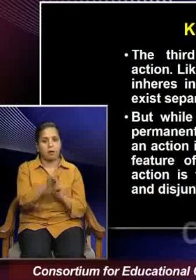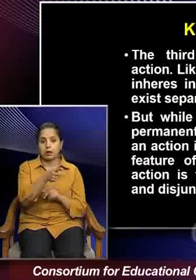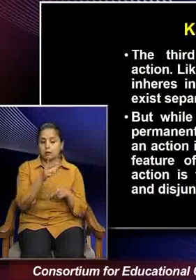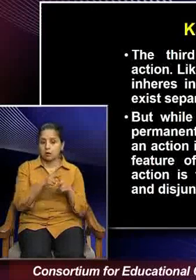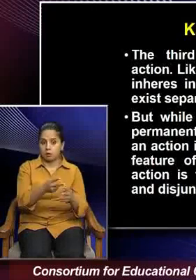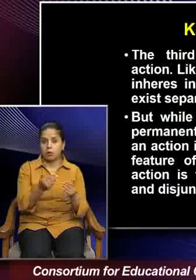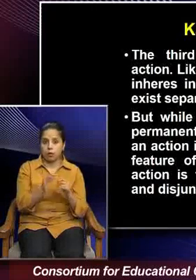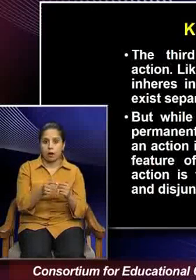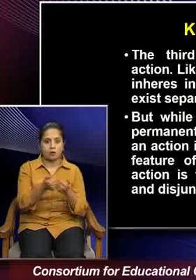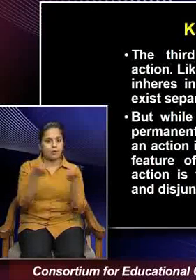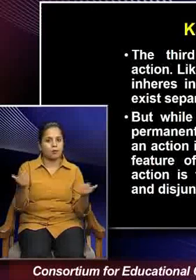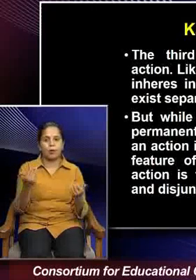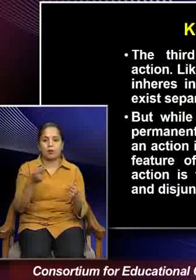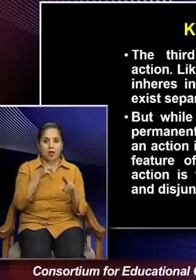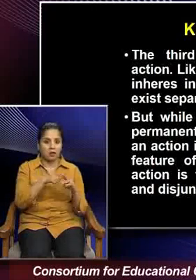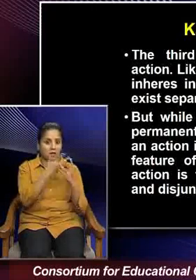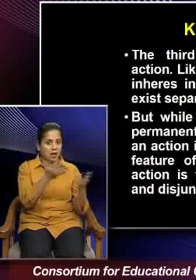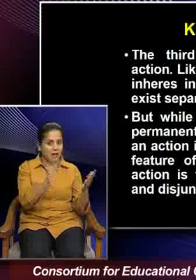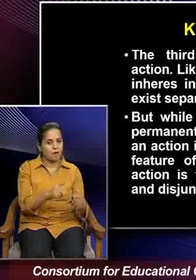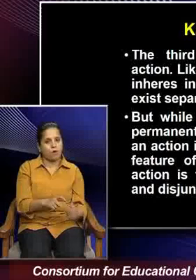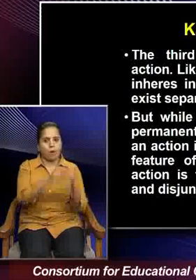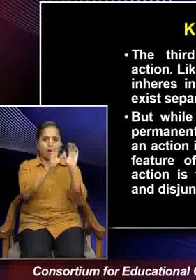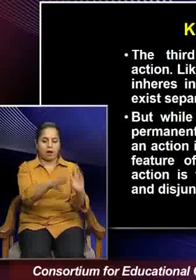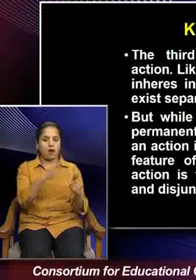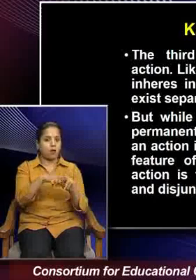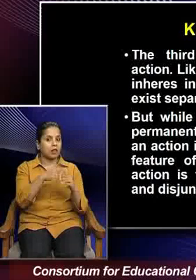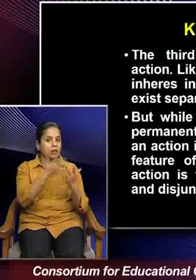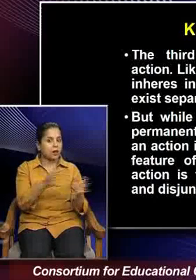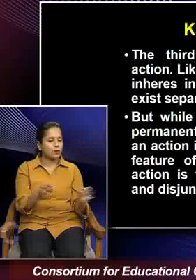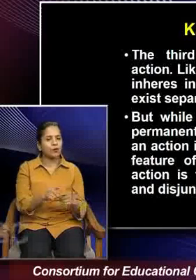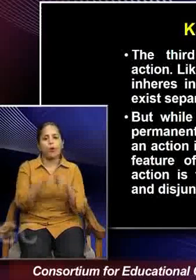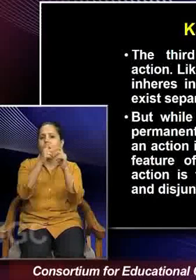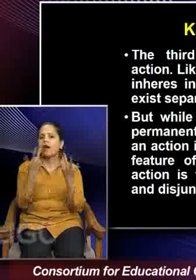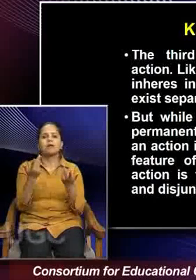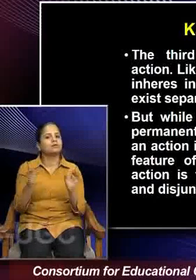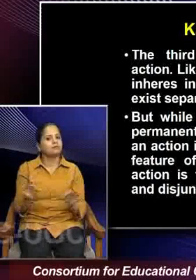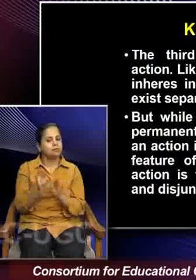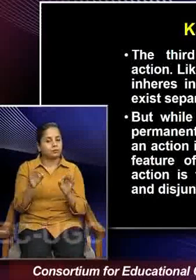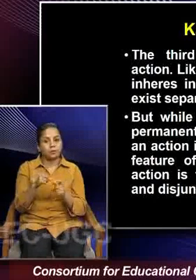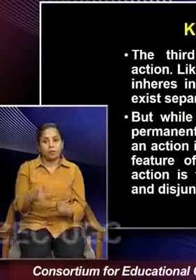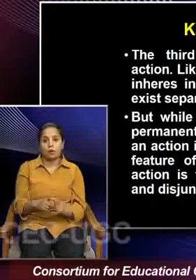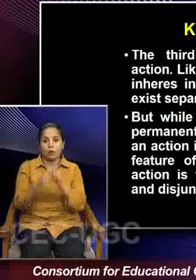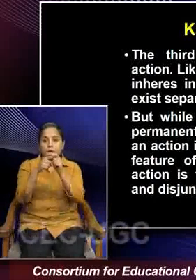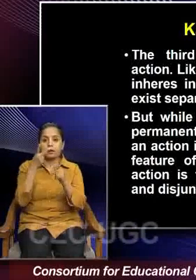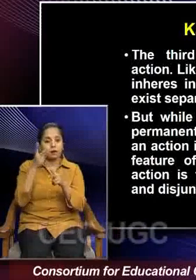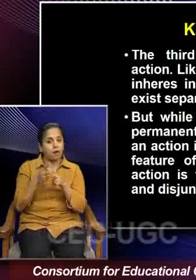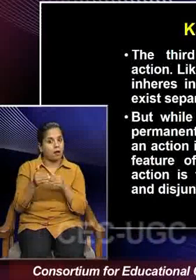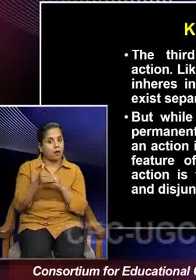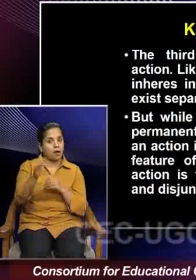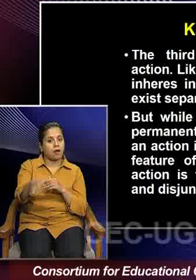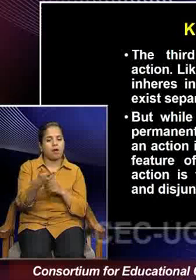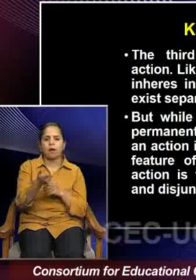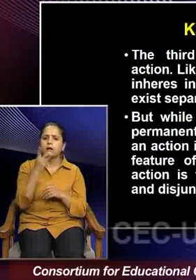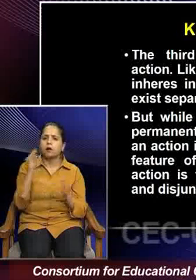exist separately from it. But while a quality is static and permanent